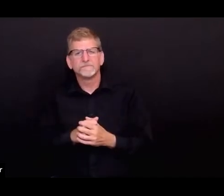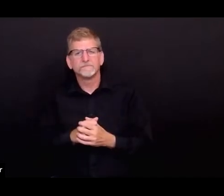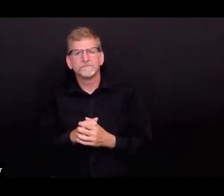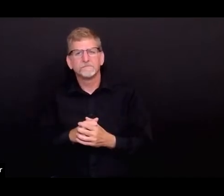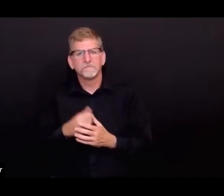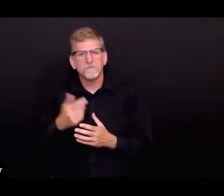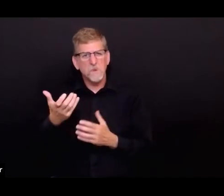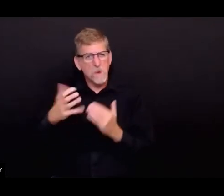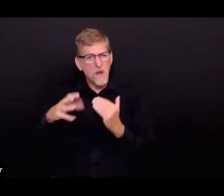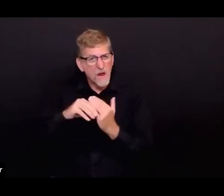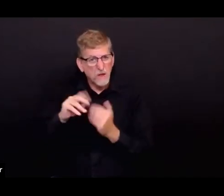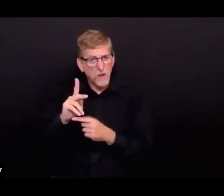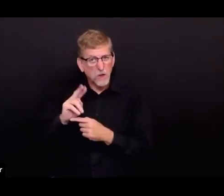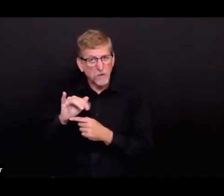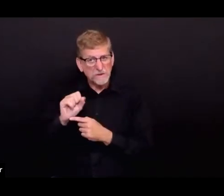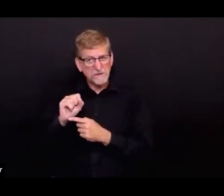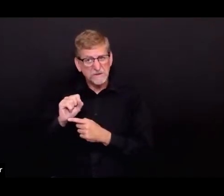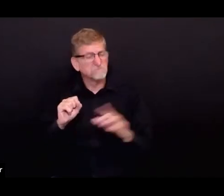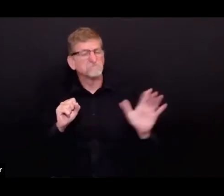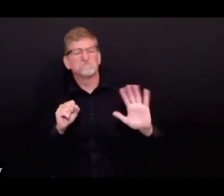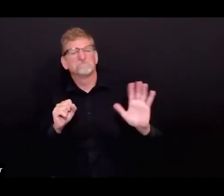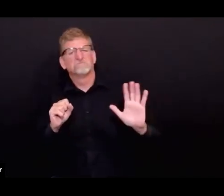No, nothing to add. Thank you.